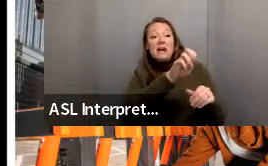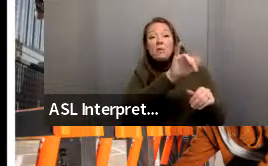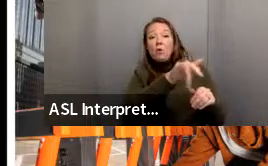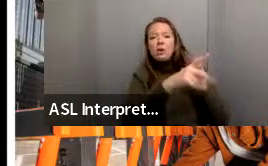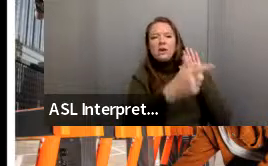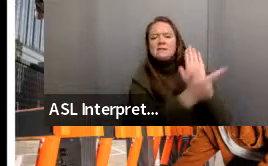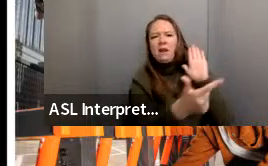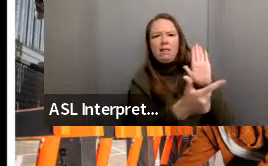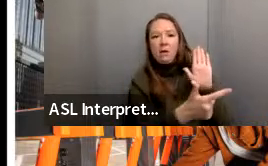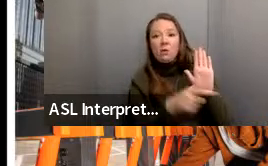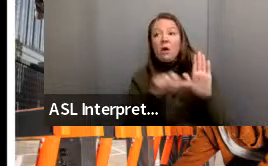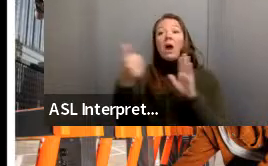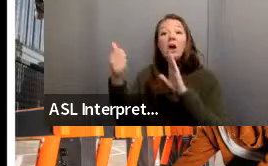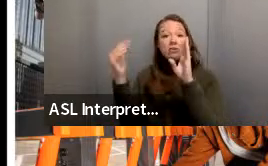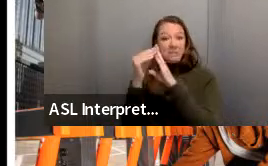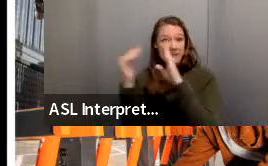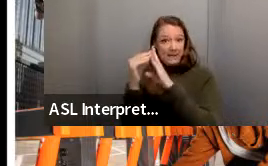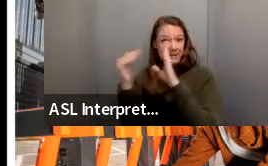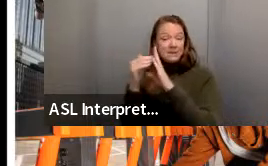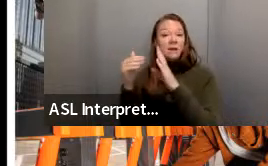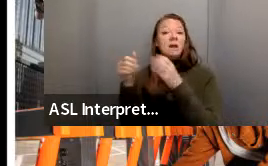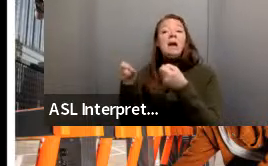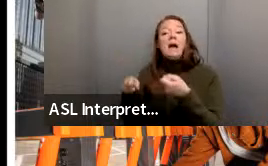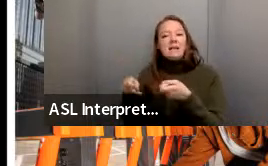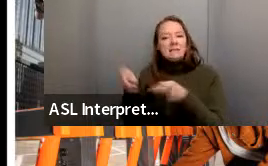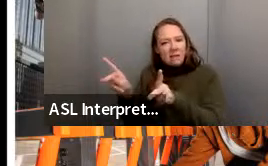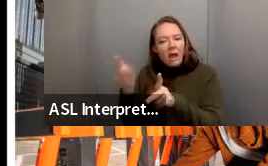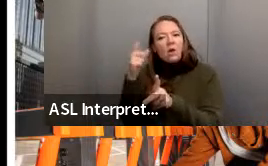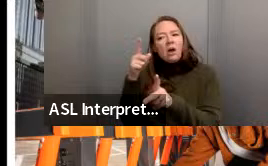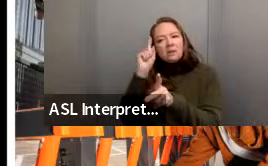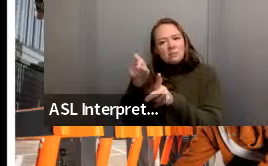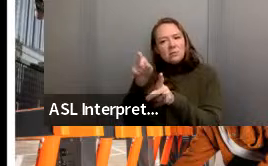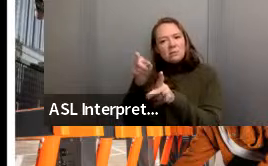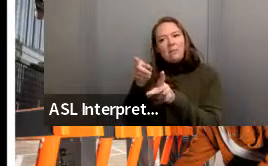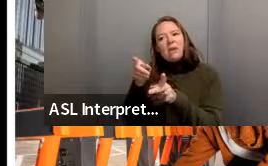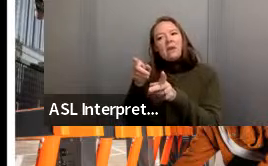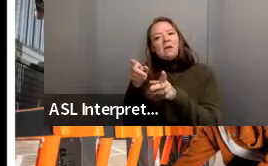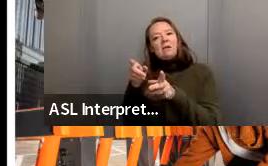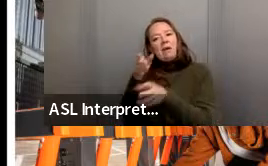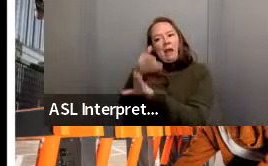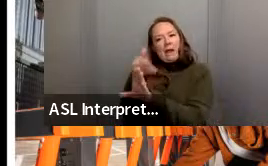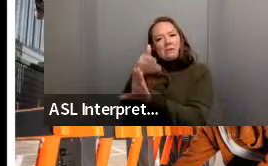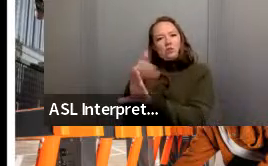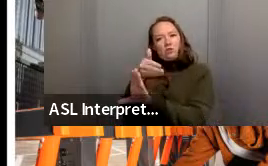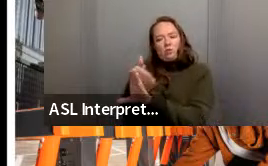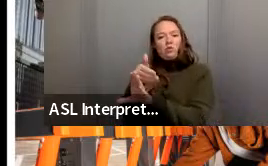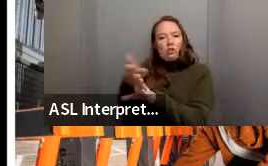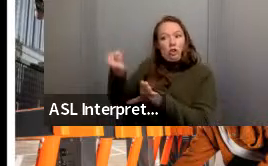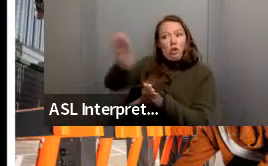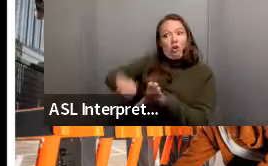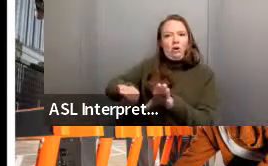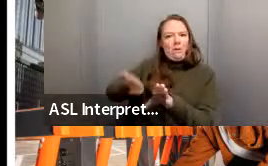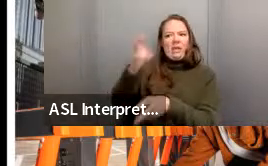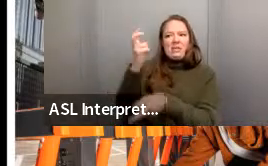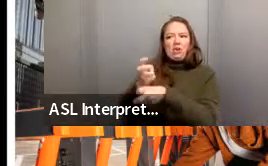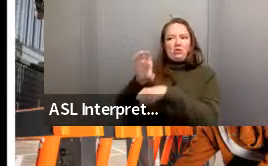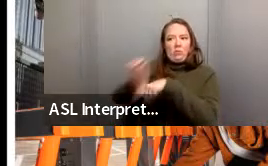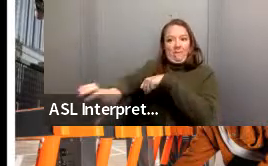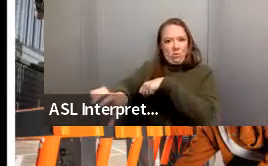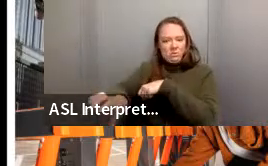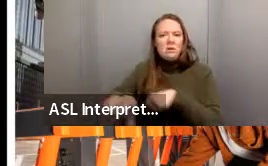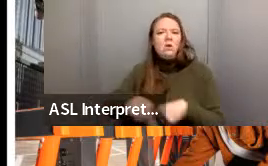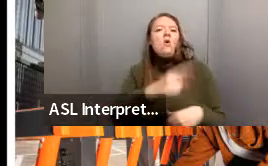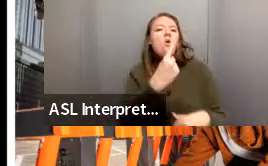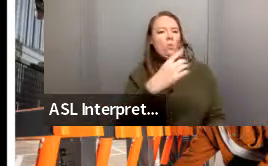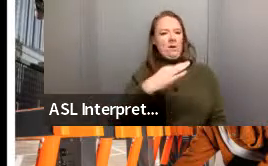city, it is allowed, but it's supposed to be done next to the curb. That's difficult to enforce. So one benefit that we have, and it's an